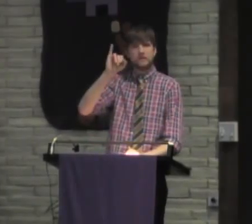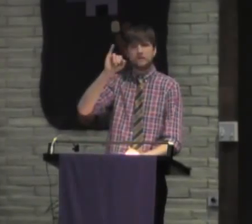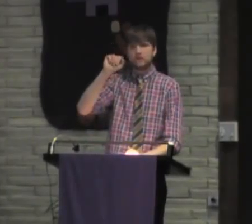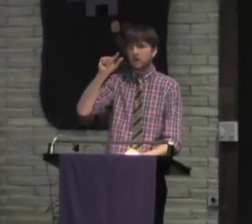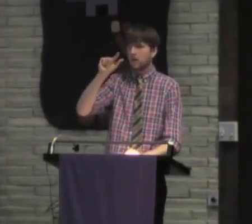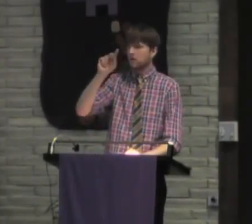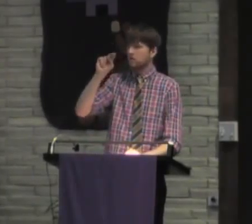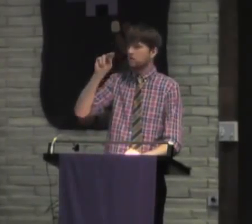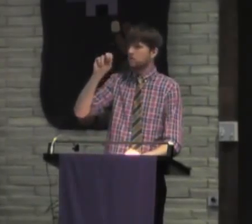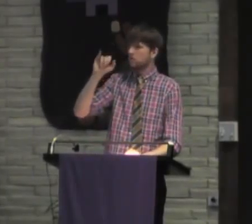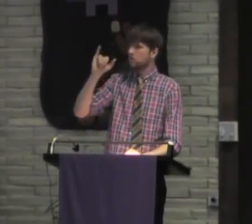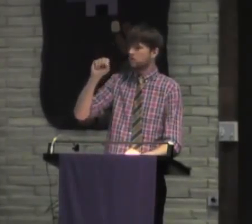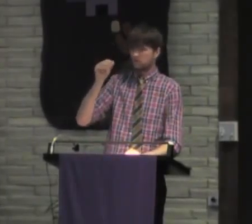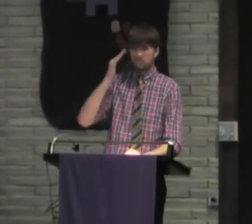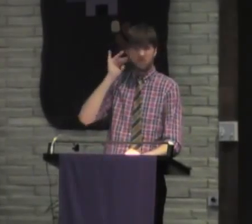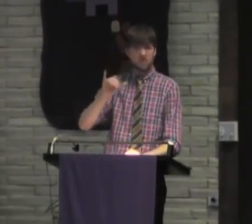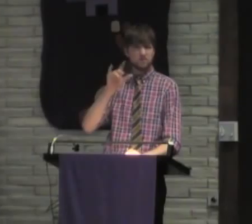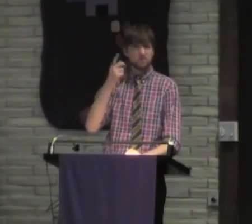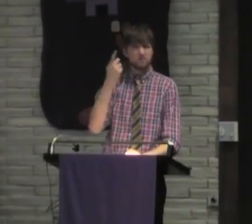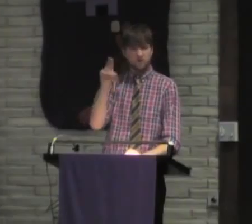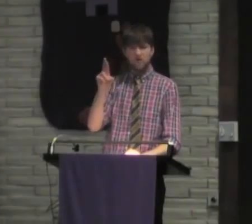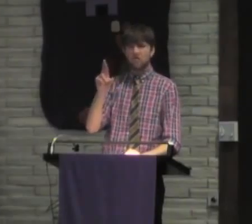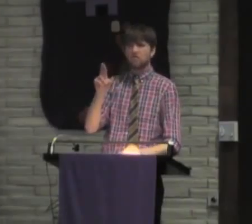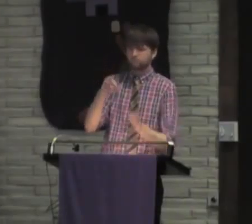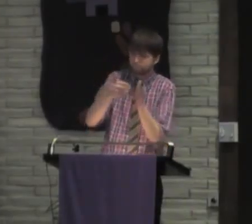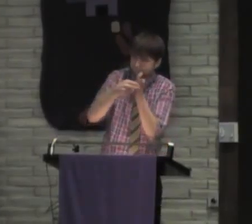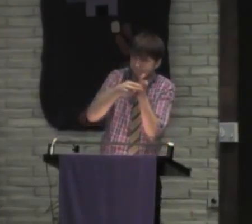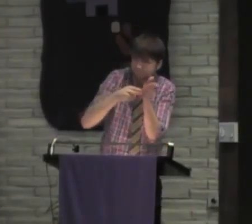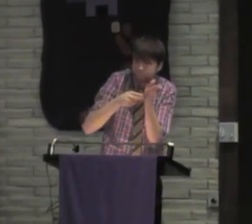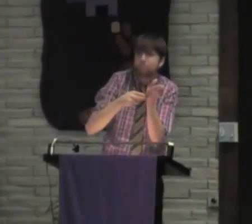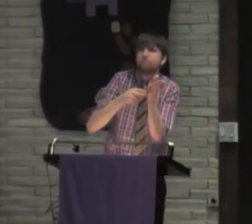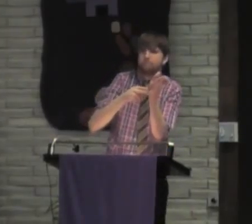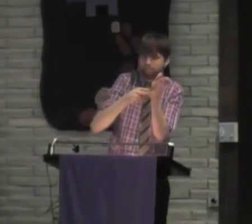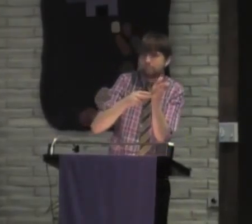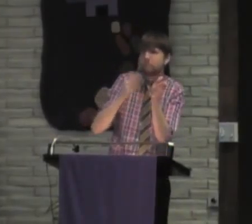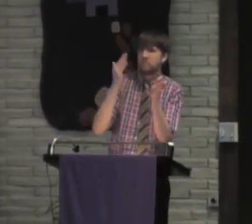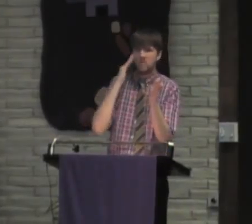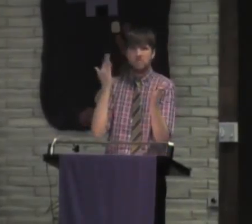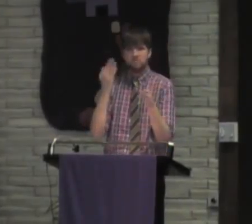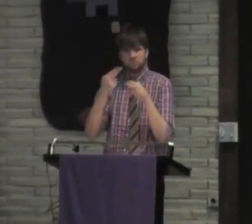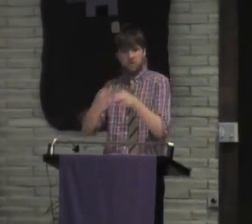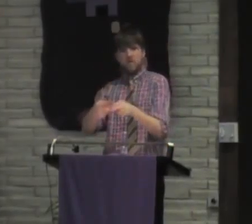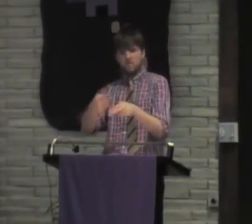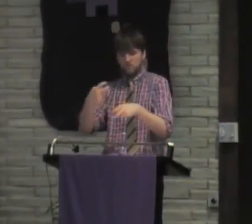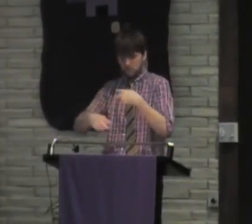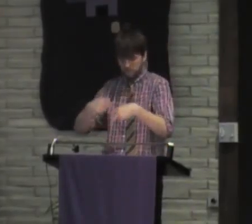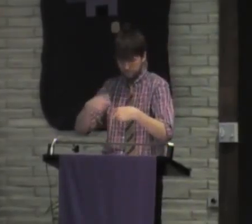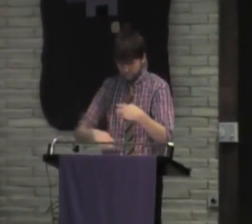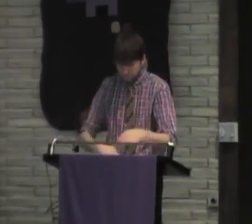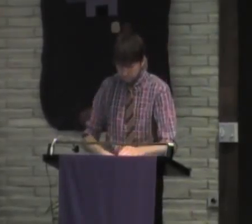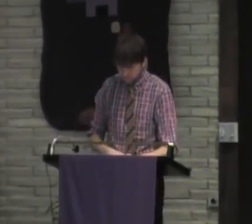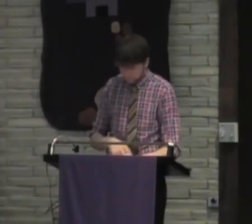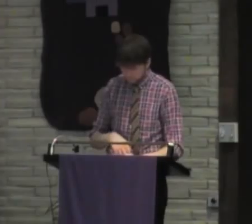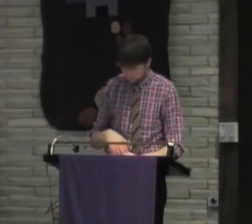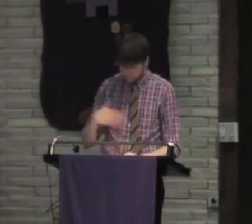What's the cause of the problem? Diagnosing the problem. Kind of like, you know how a doctor will diagnose you when you're sick. You need